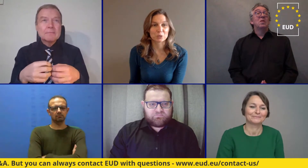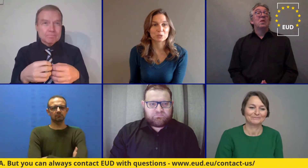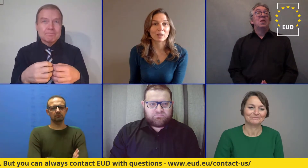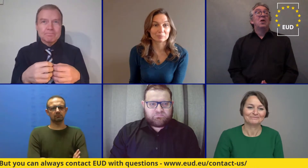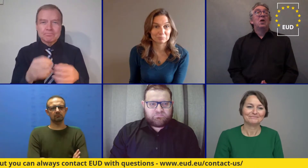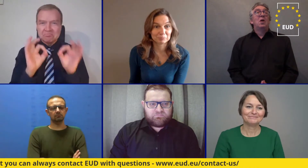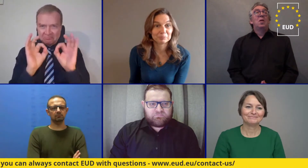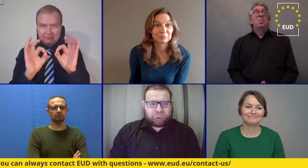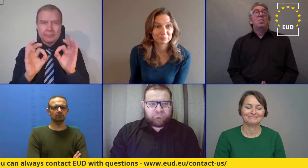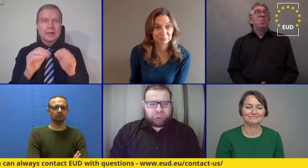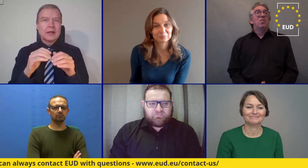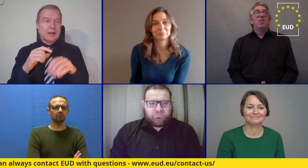you as well. Perfect.